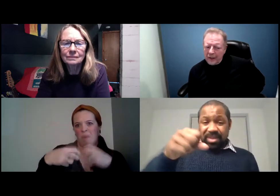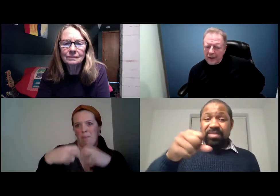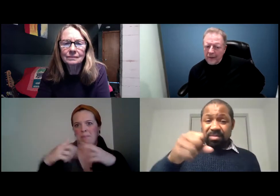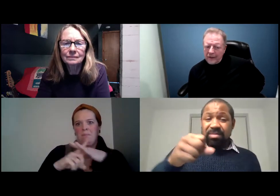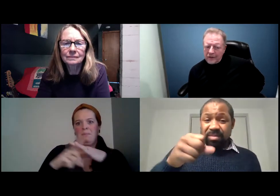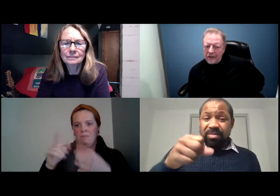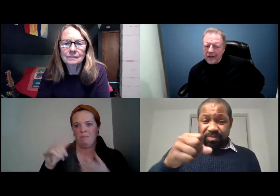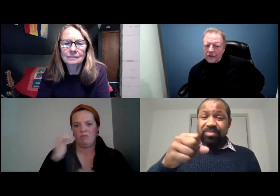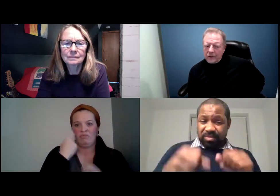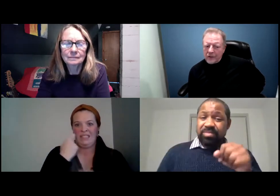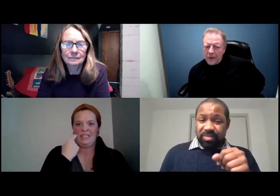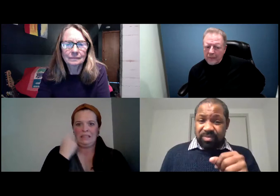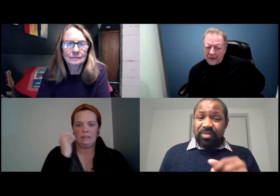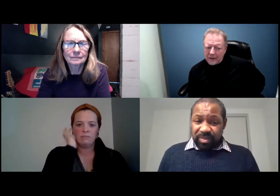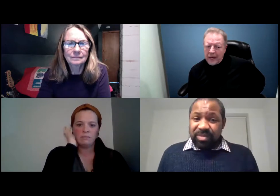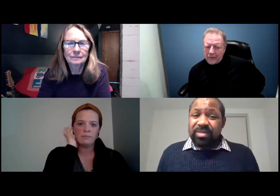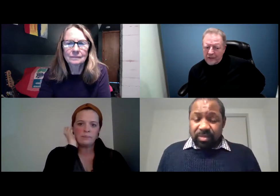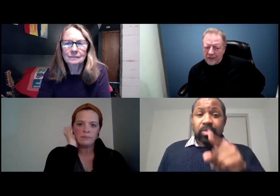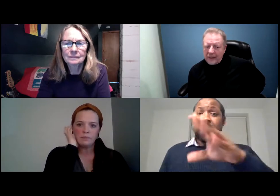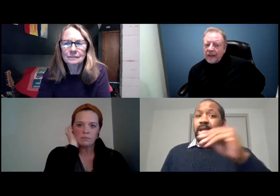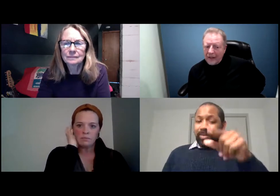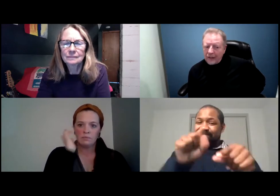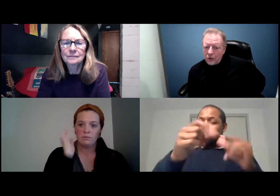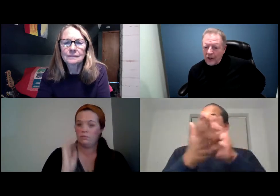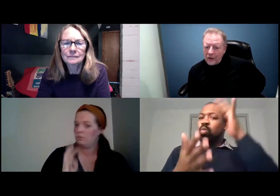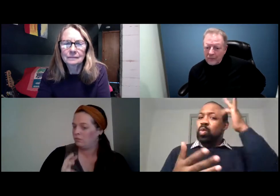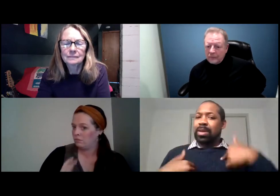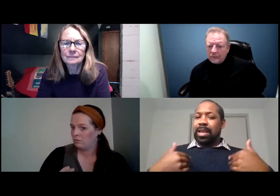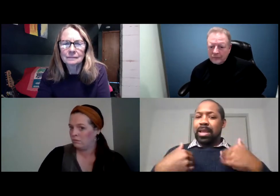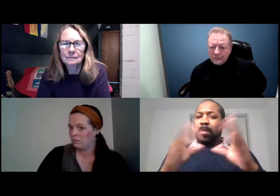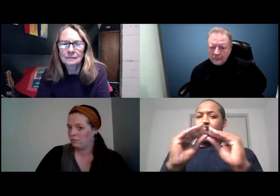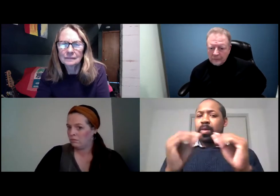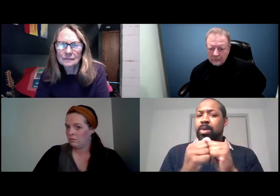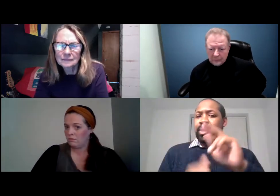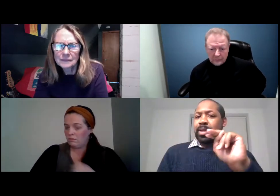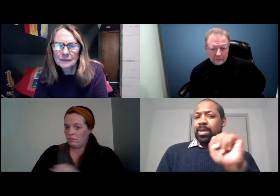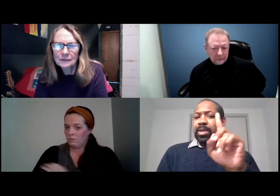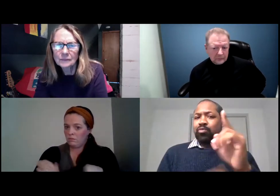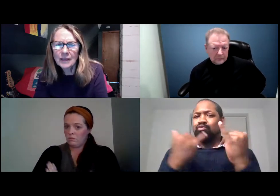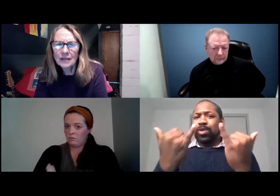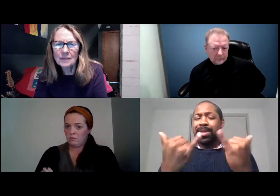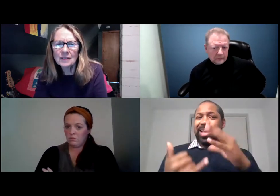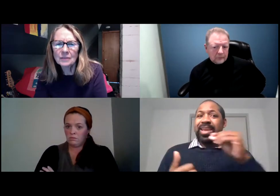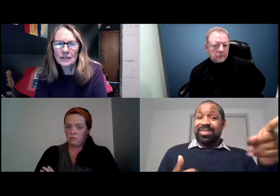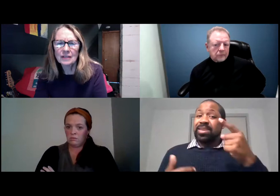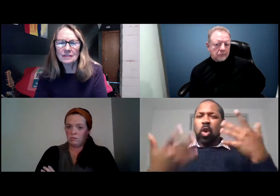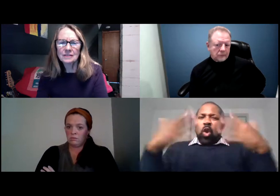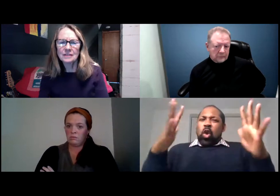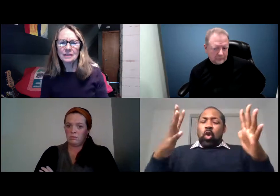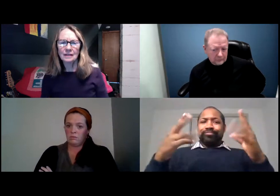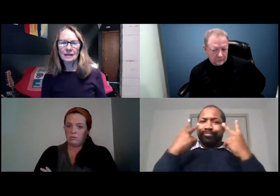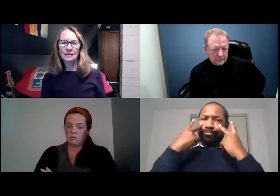knew anything about this right now in terms of this problem that just happened recently at the courthouse. We had a meeting with